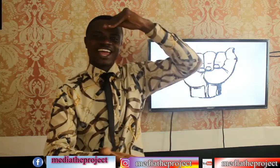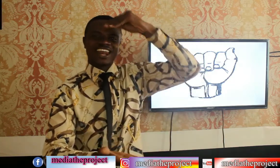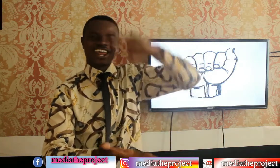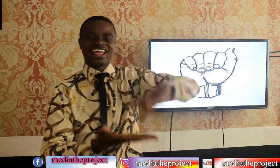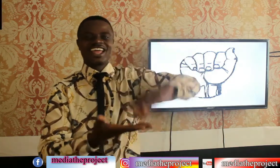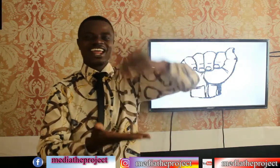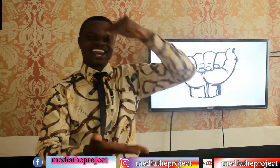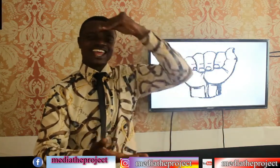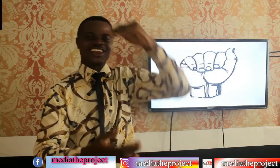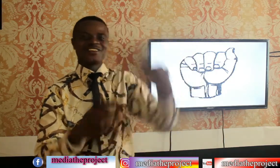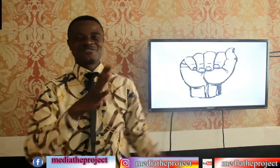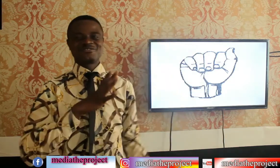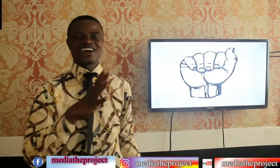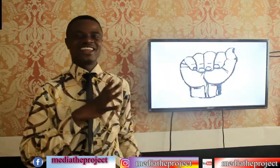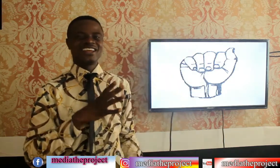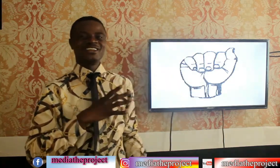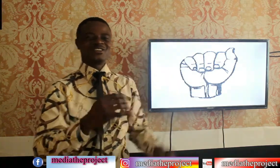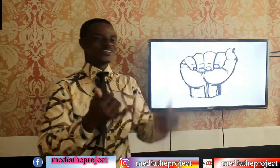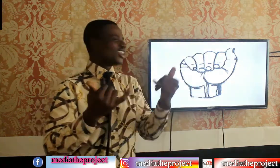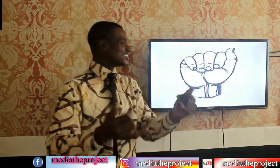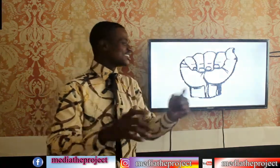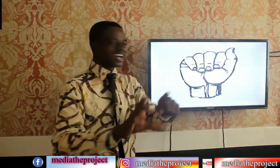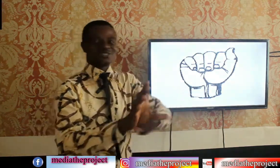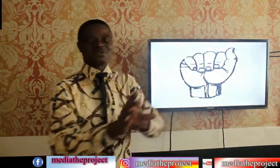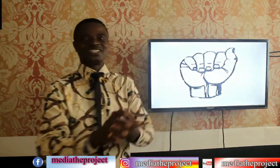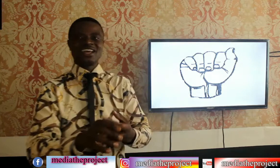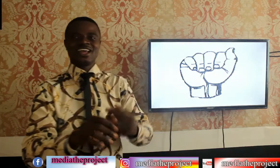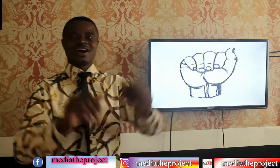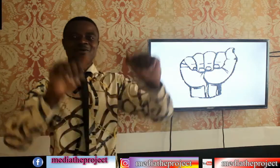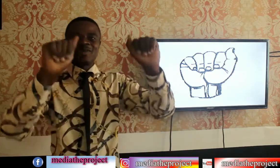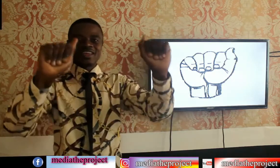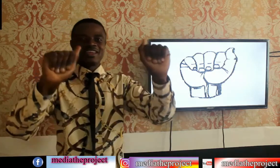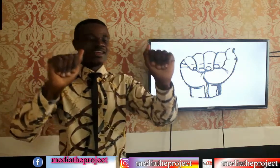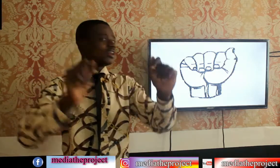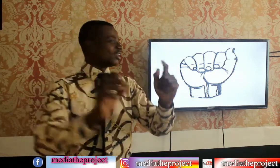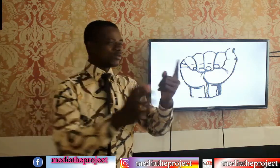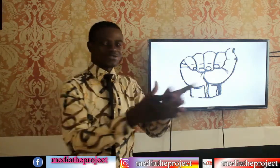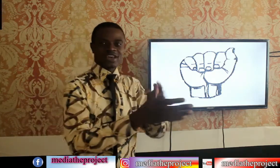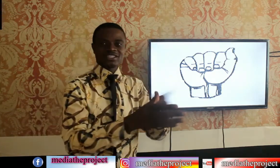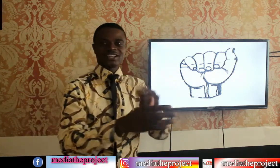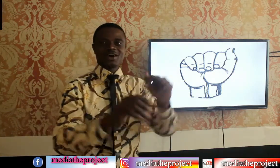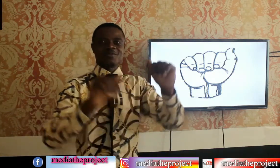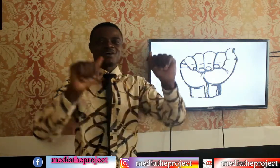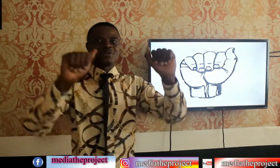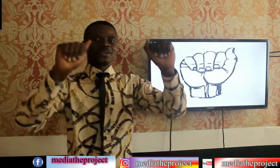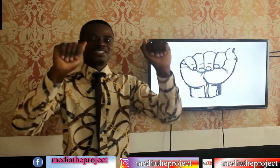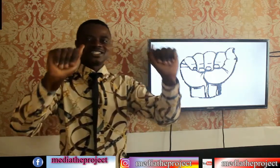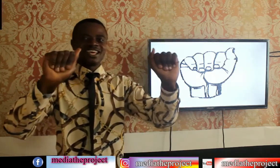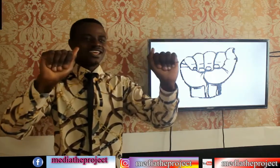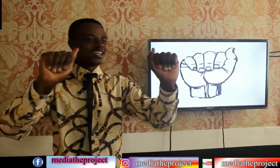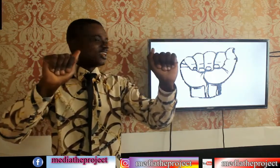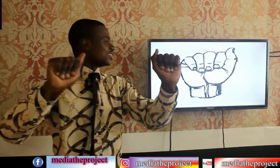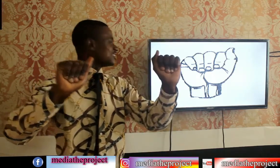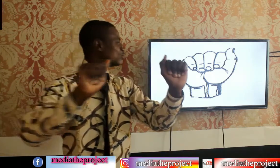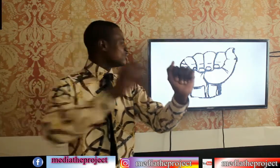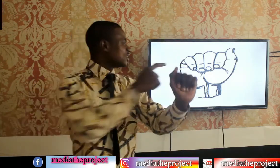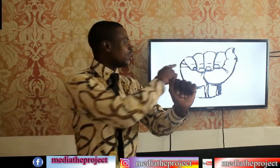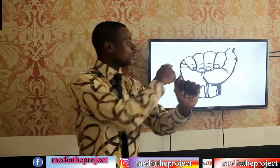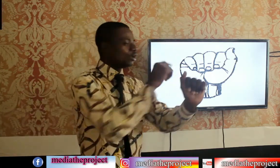learn, learn. Fine. So let's start with A. The first alphabet is A. This is how to sign it.